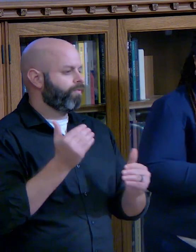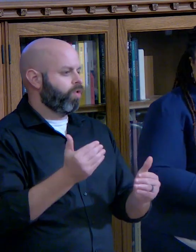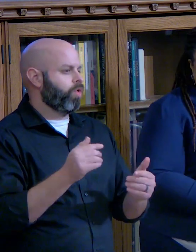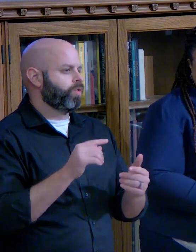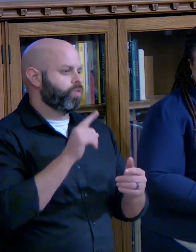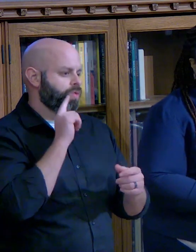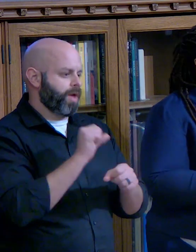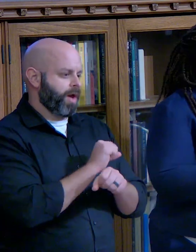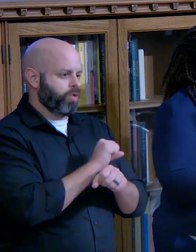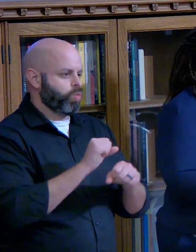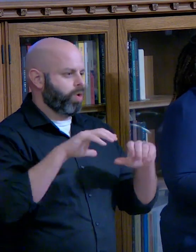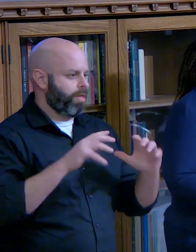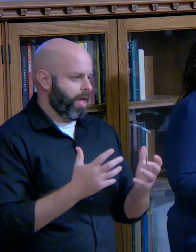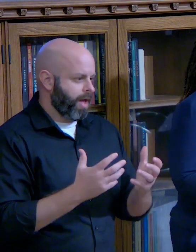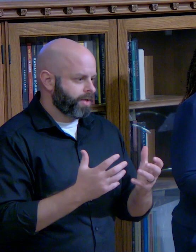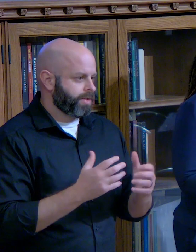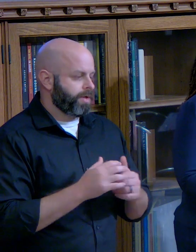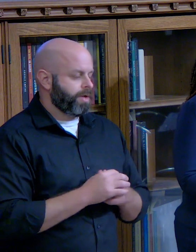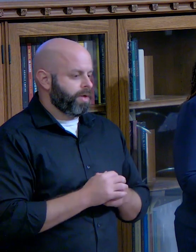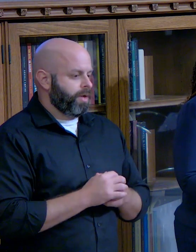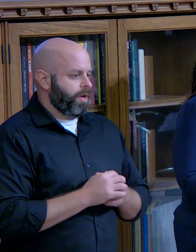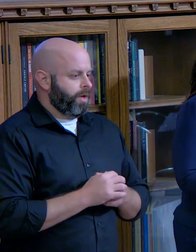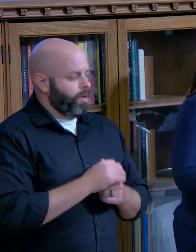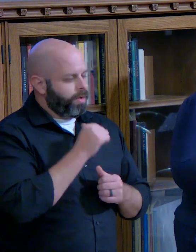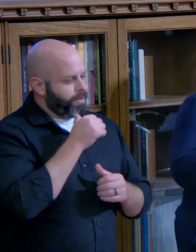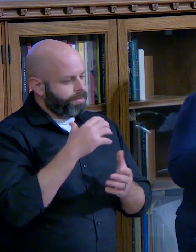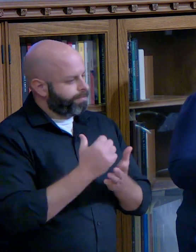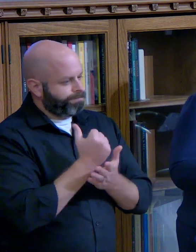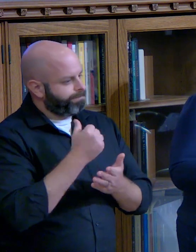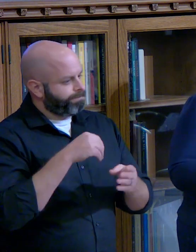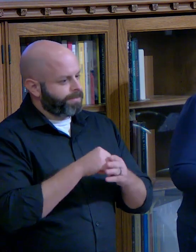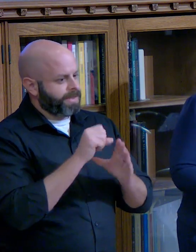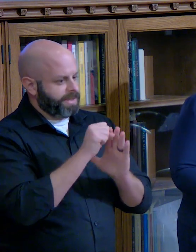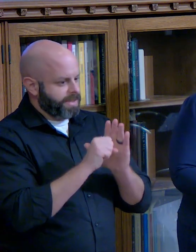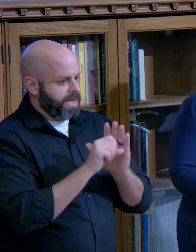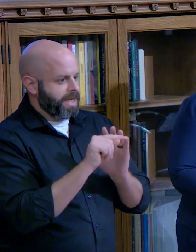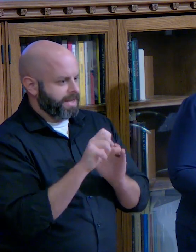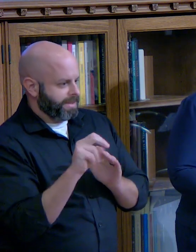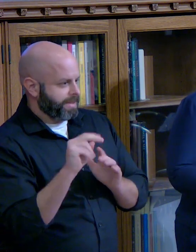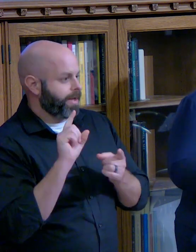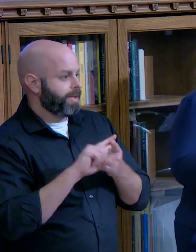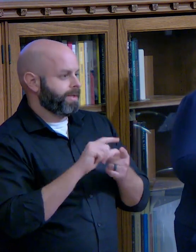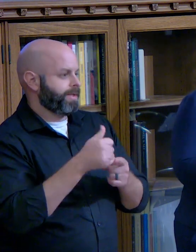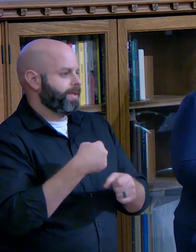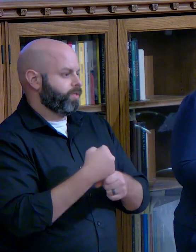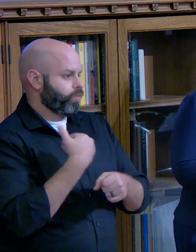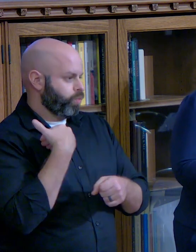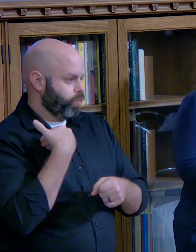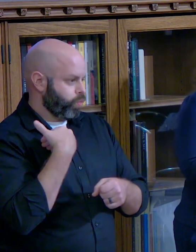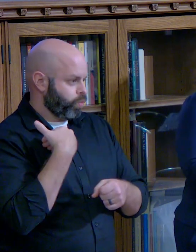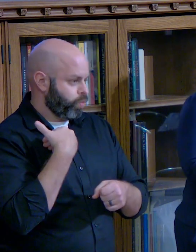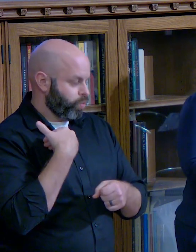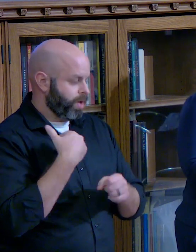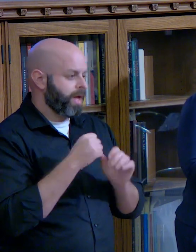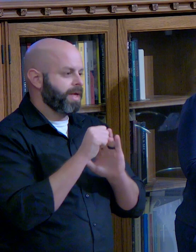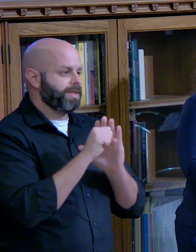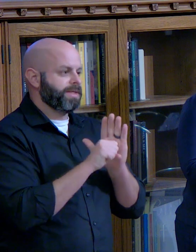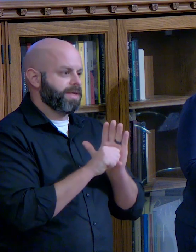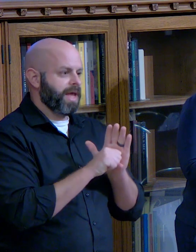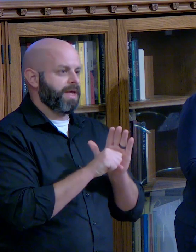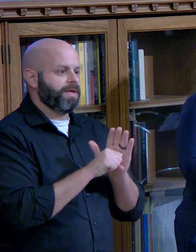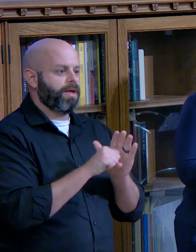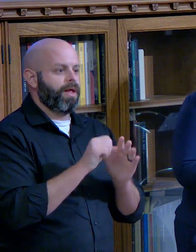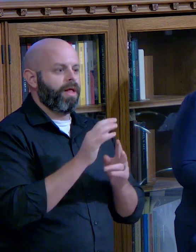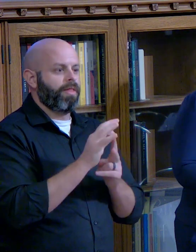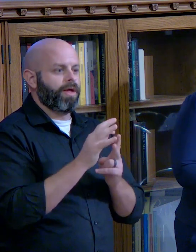the actual classes we didn't get that in the state of Tennessee till 10 years ago we got a state elective